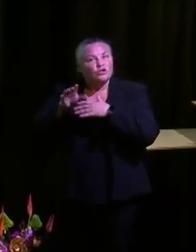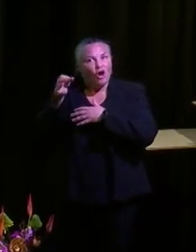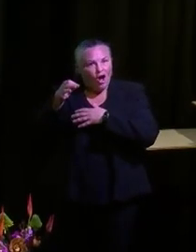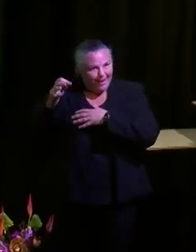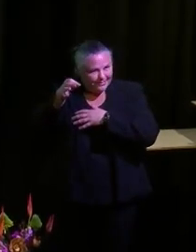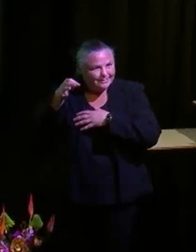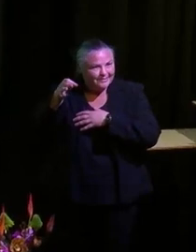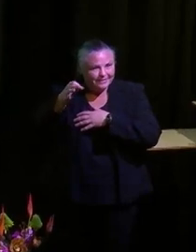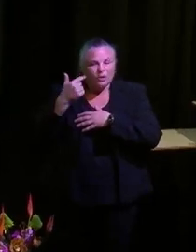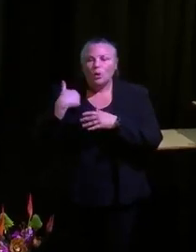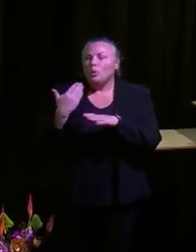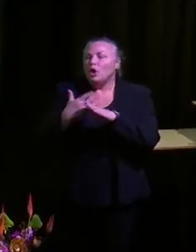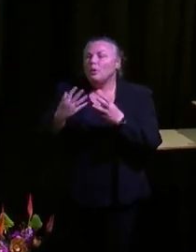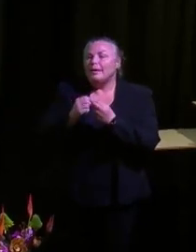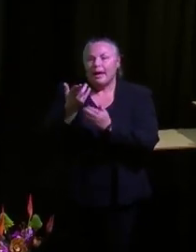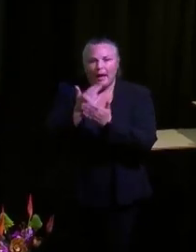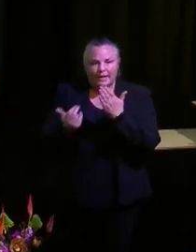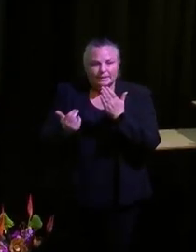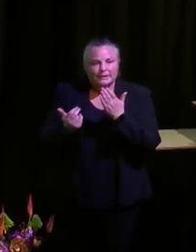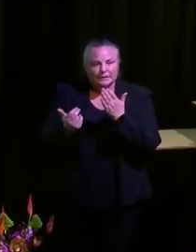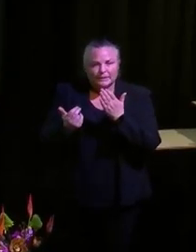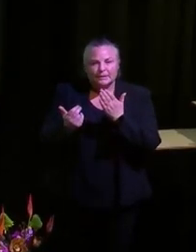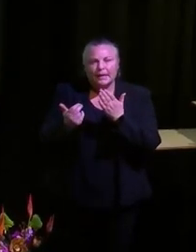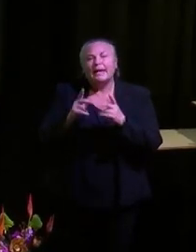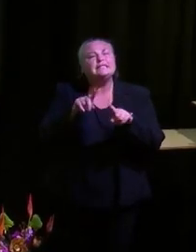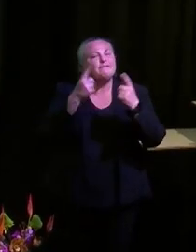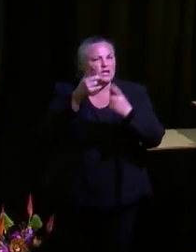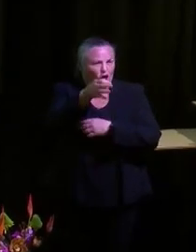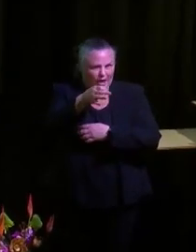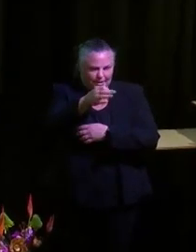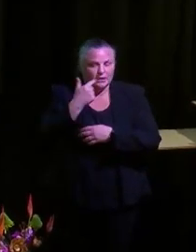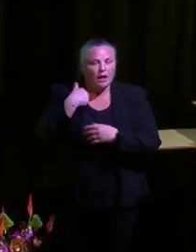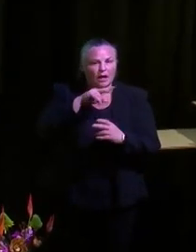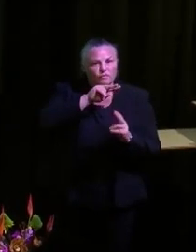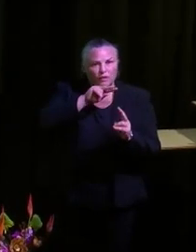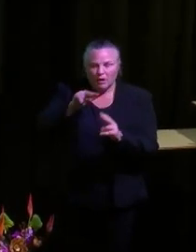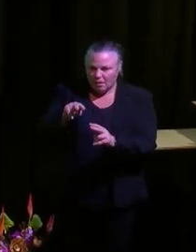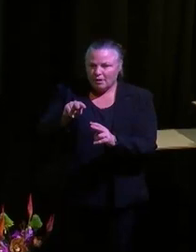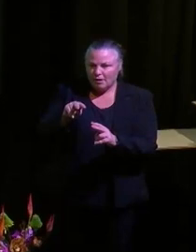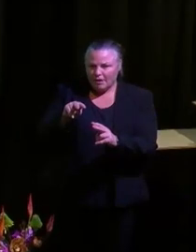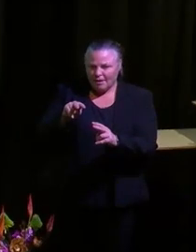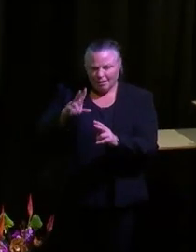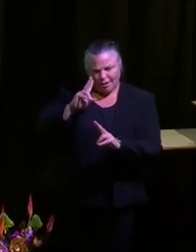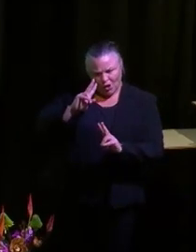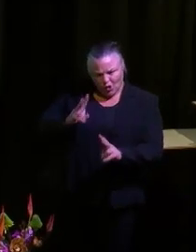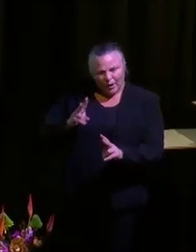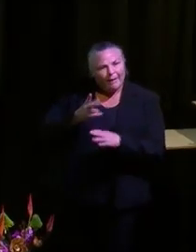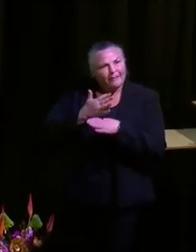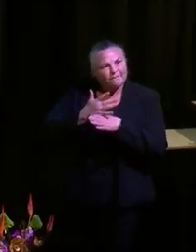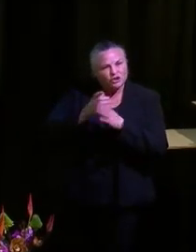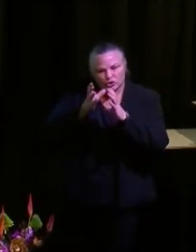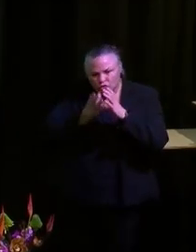from one of the other islands. And I remember looking down and seeing the particular shape of the fish traps. Mm. And